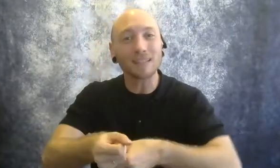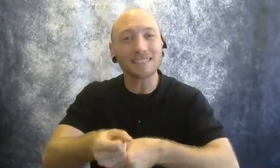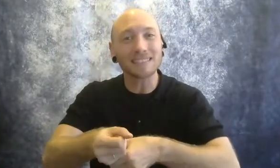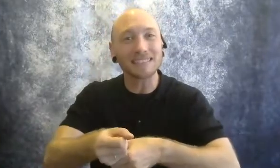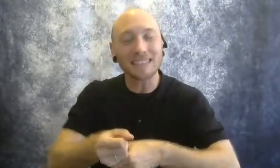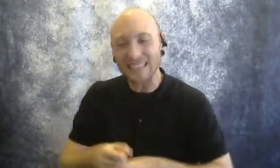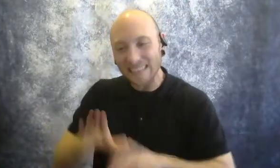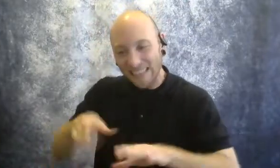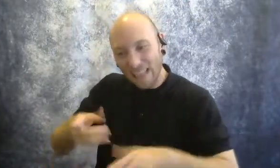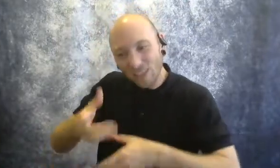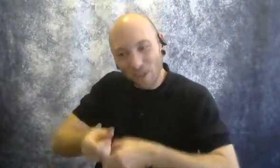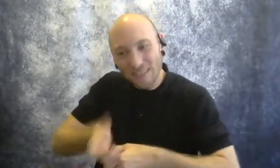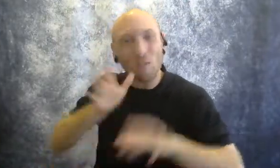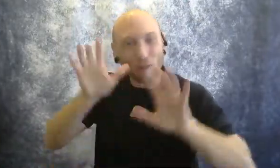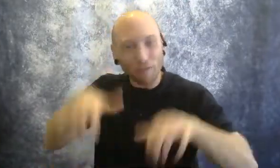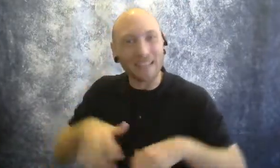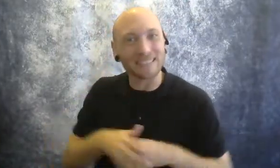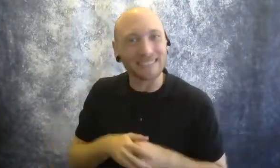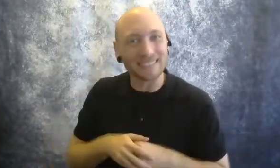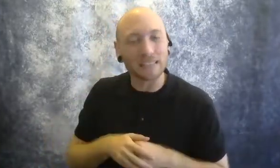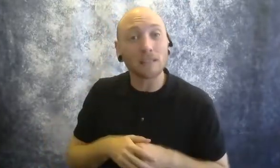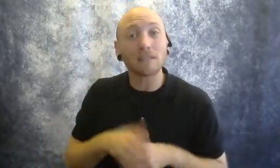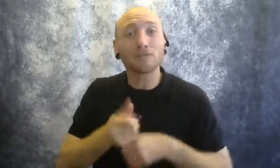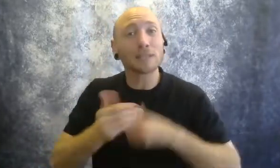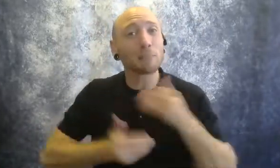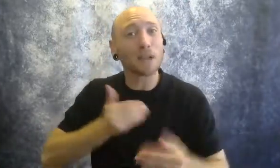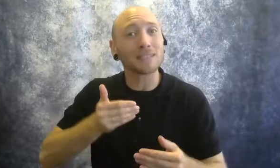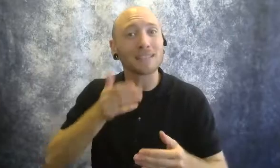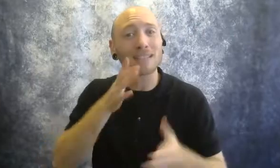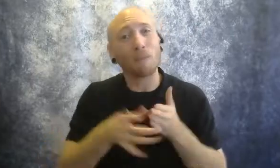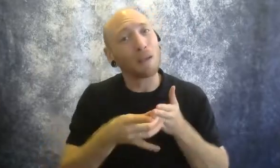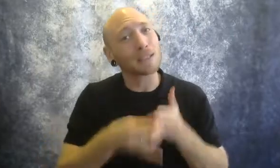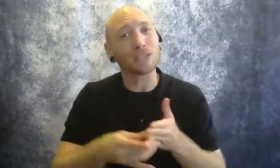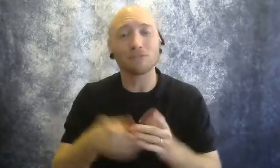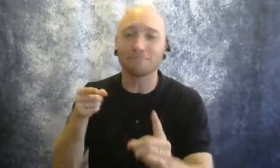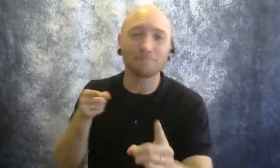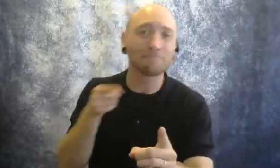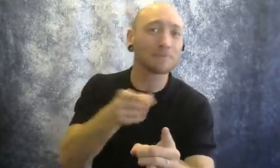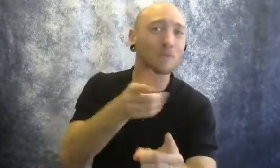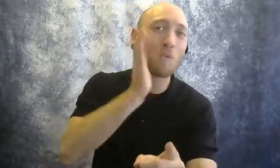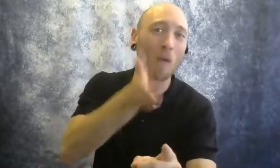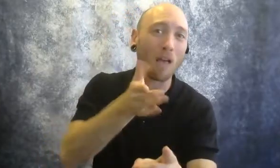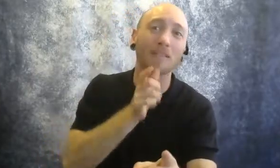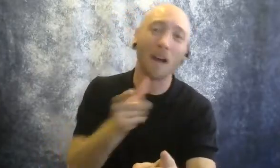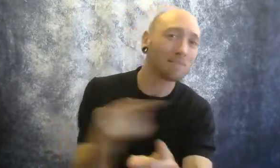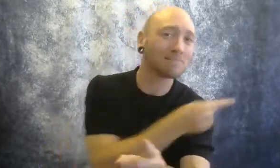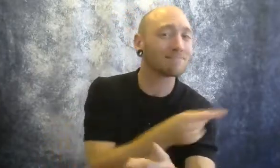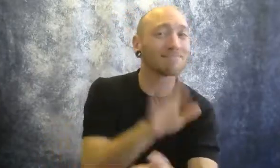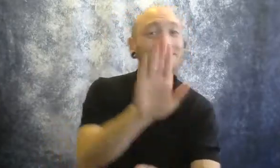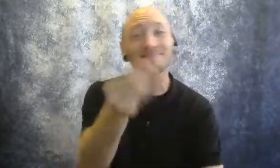So see, trust the power. Trust this process. It will not lead you astray. I'm telling you that from my own experience